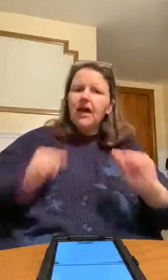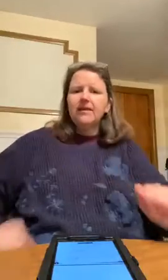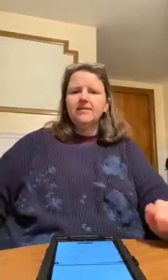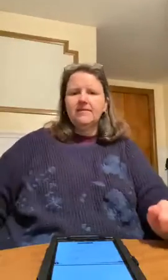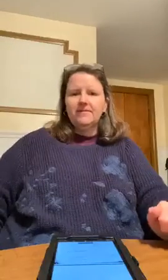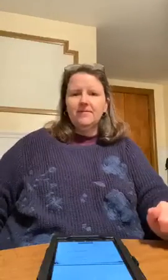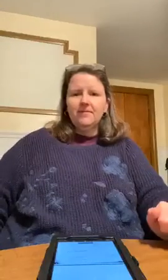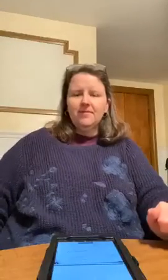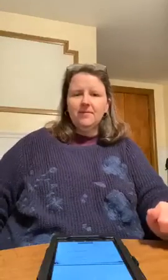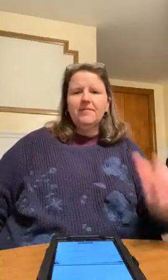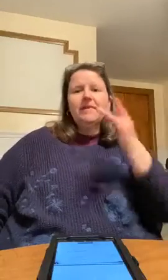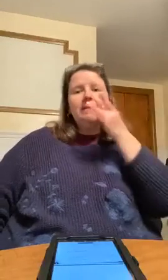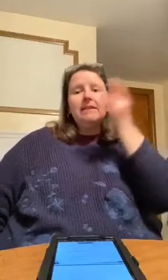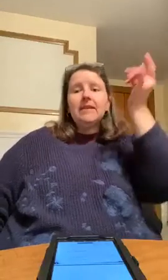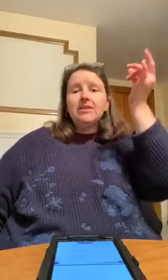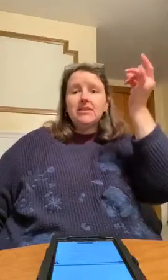nice. Delicious.